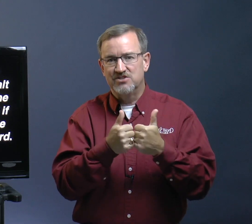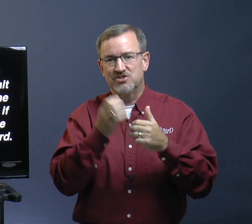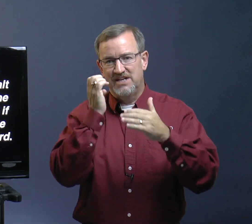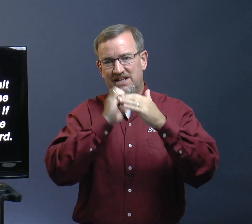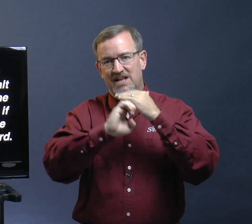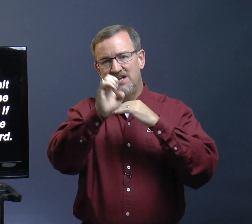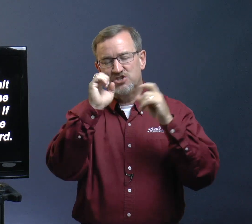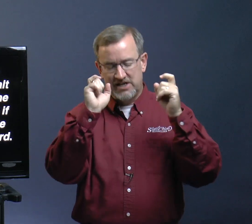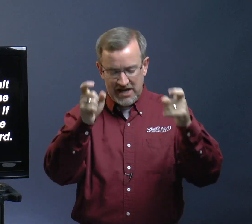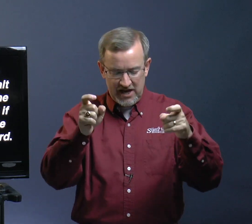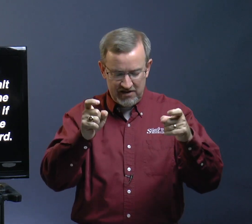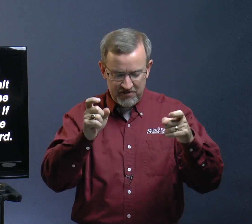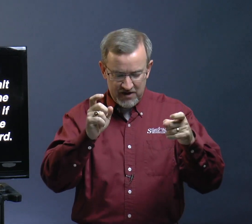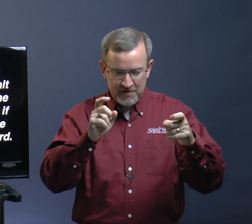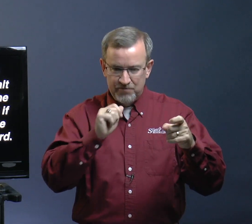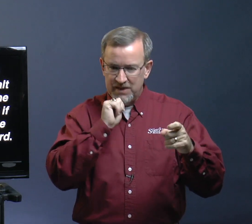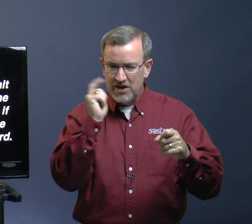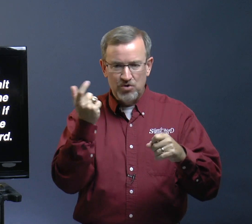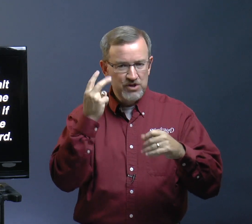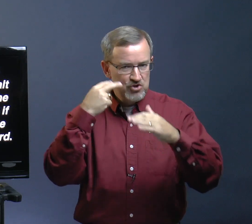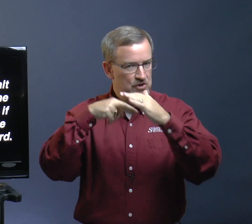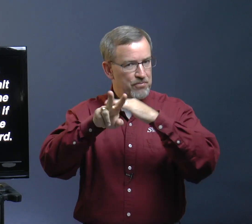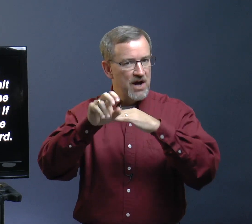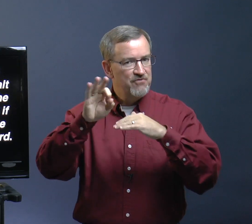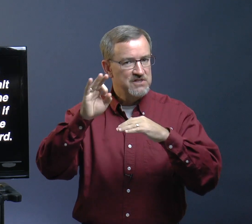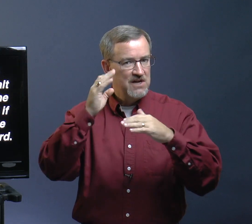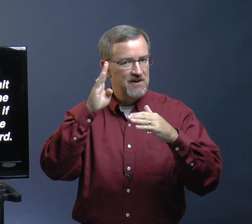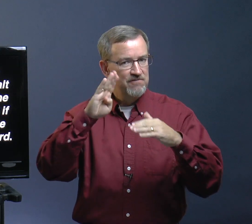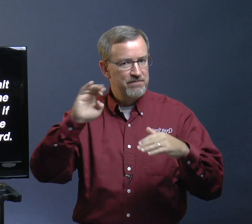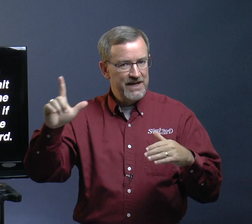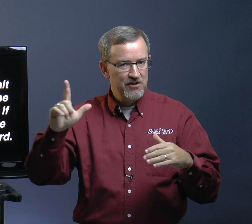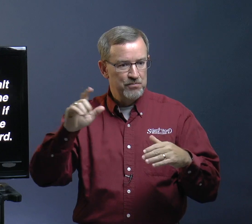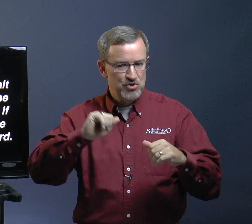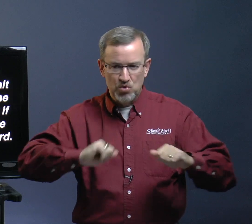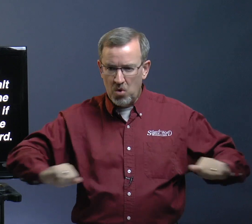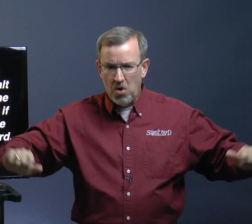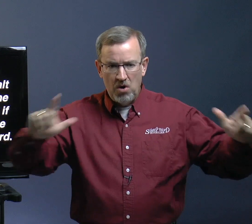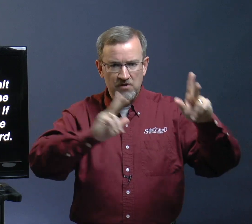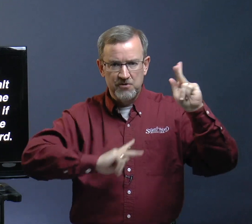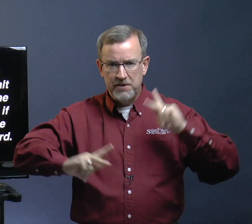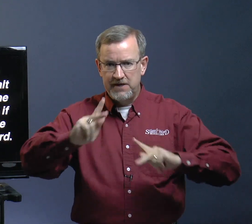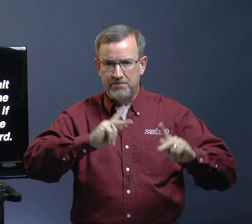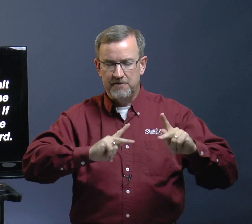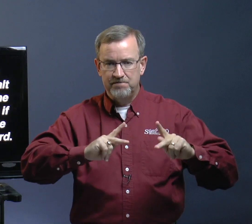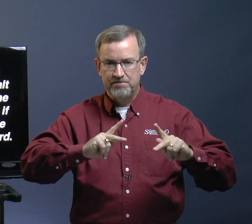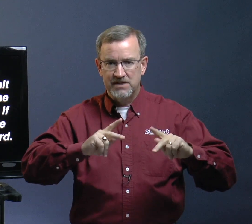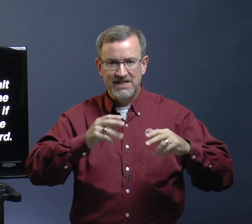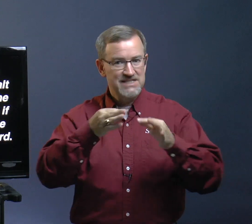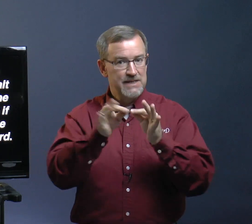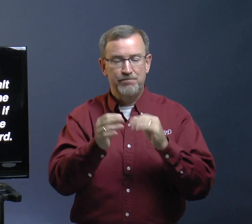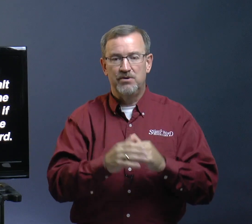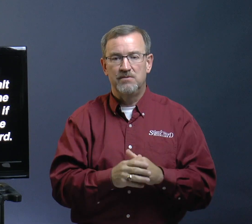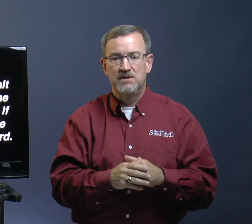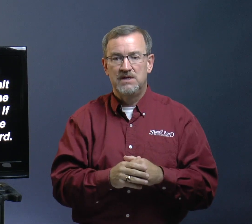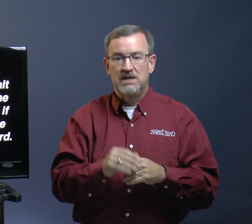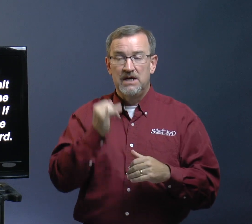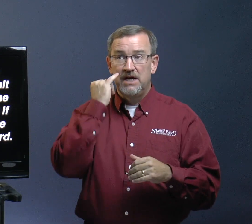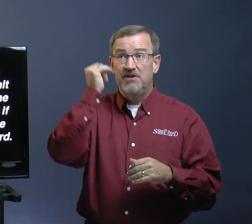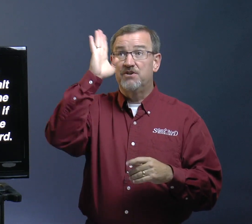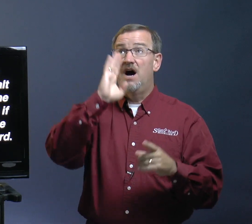that Elijah gave, not only to the prophets of Baal, but to all of the people. It's simple. If God